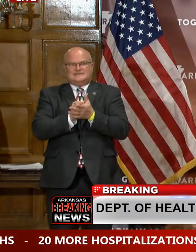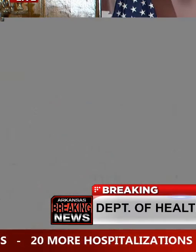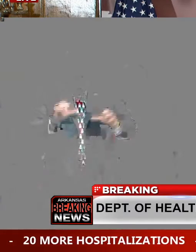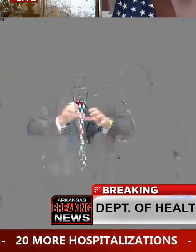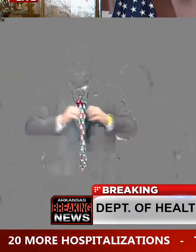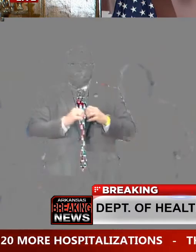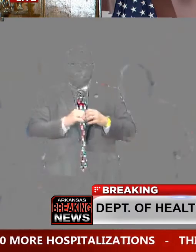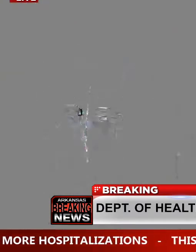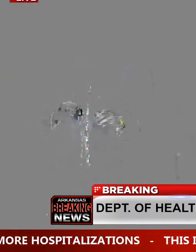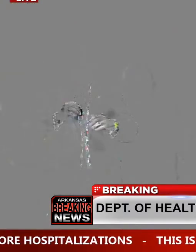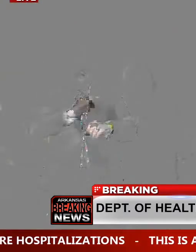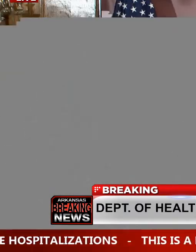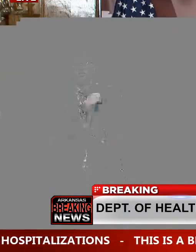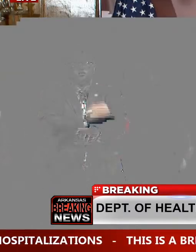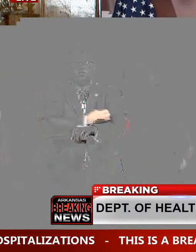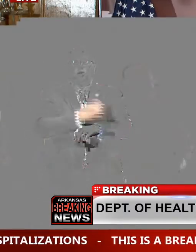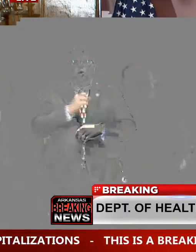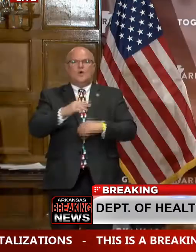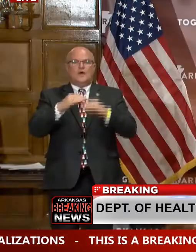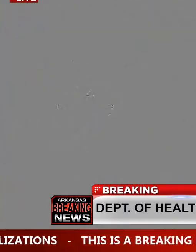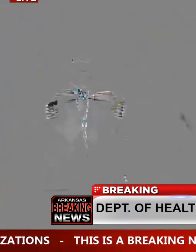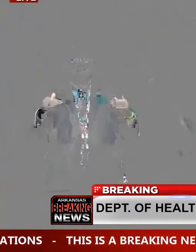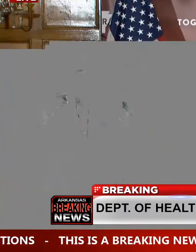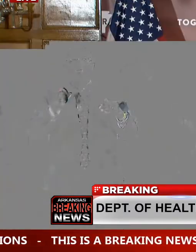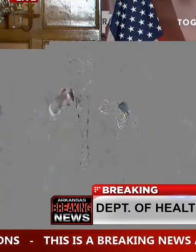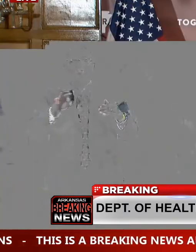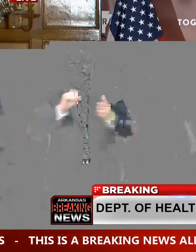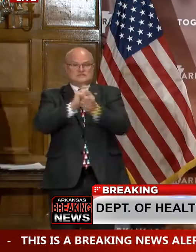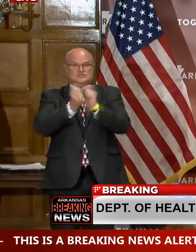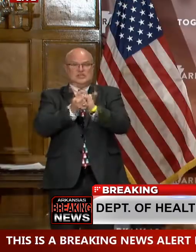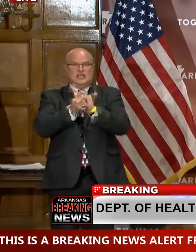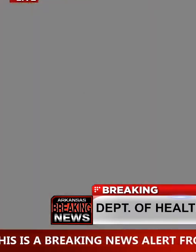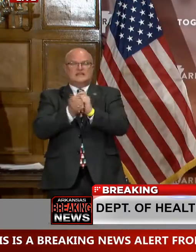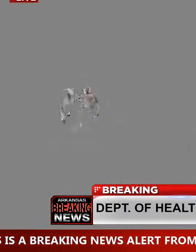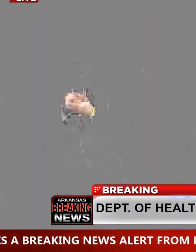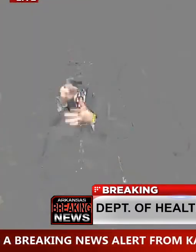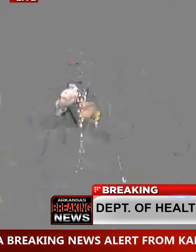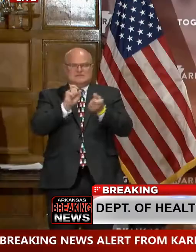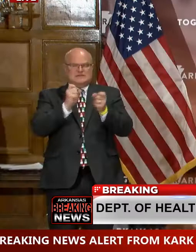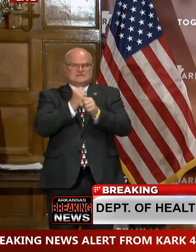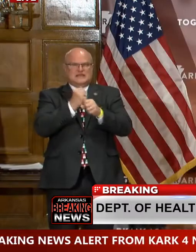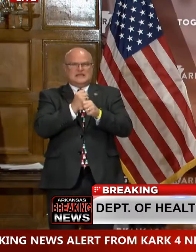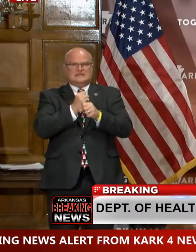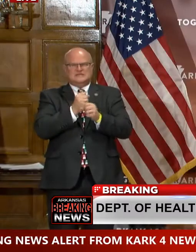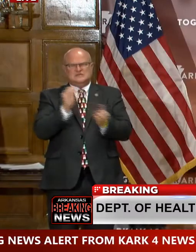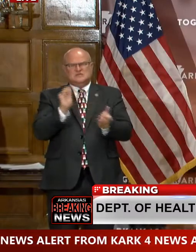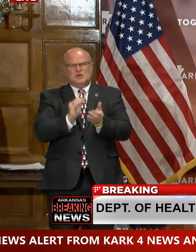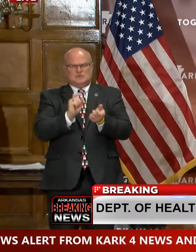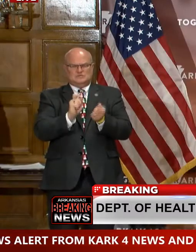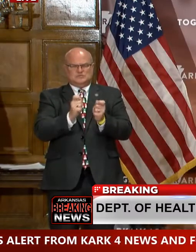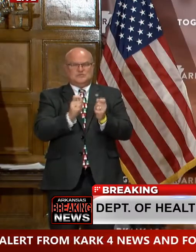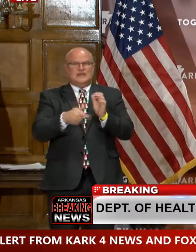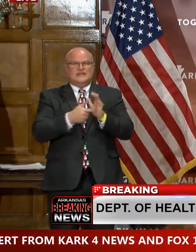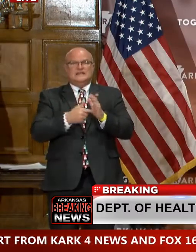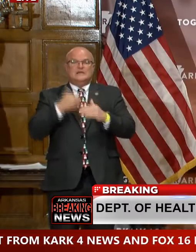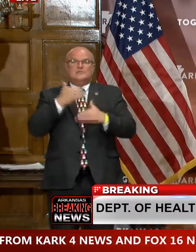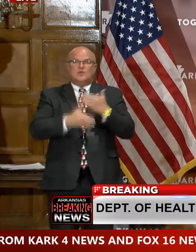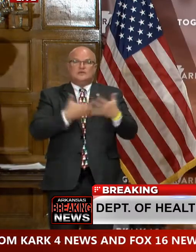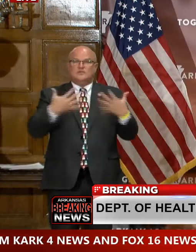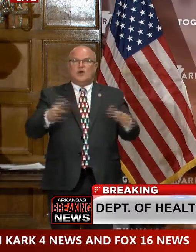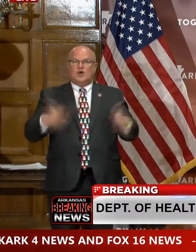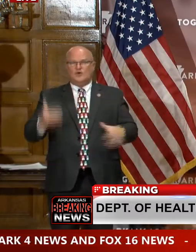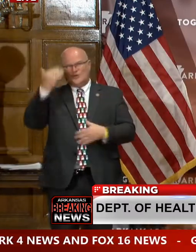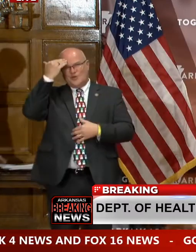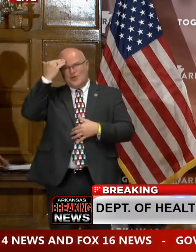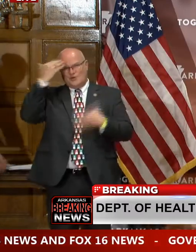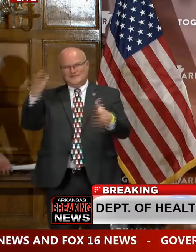activation energy or the level of change and adjustment that would have to be made would be rather small because this is a process we already